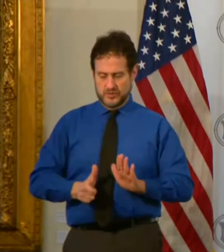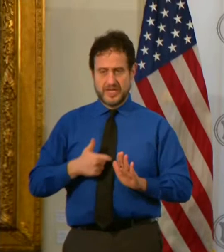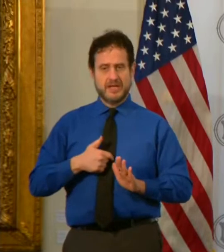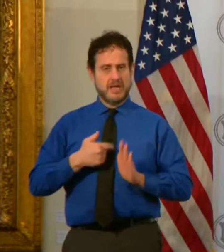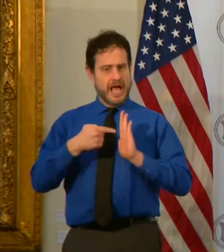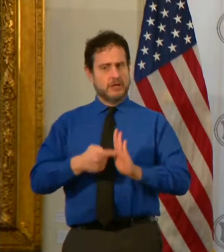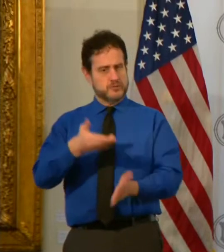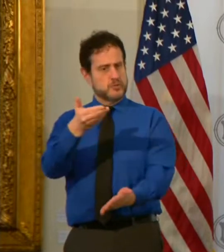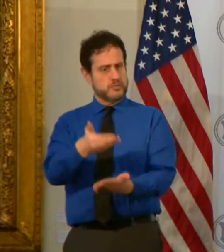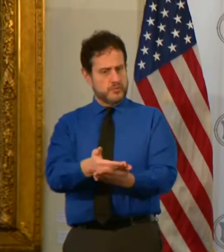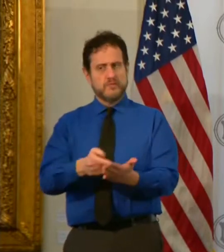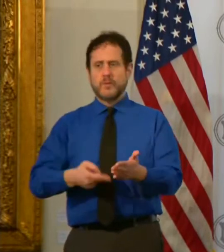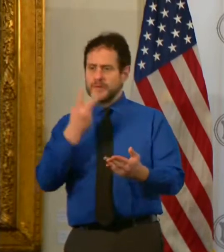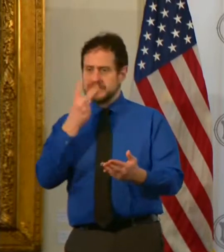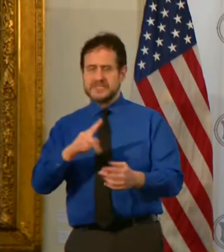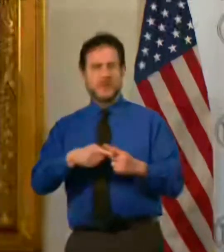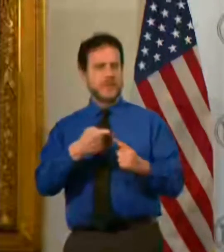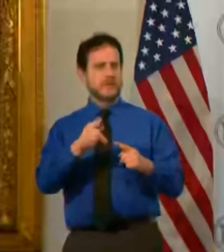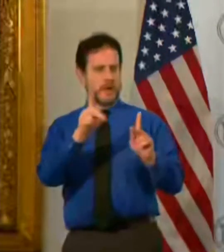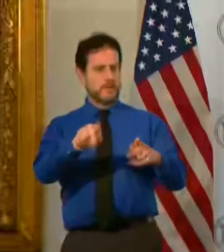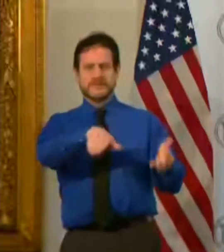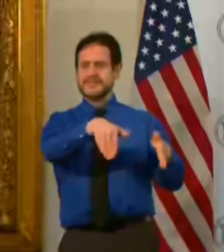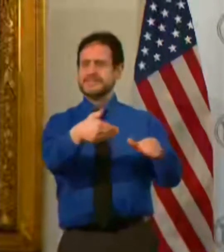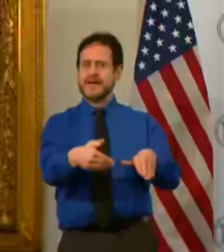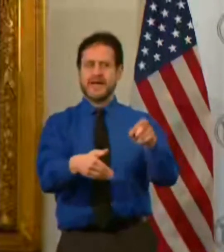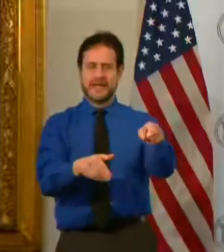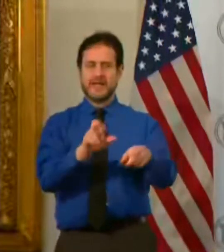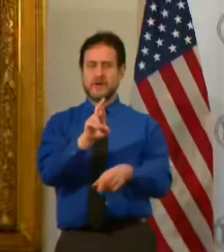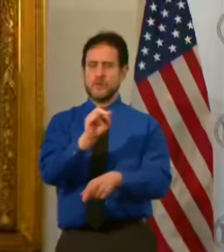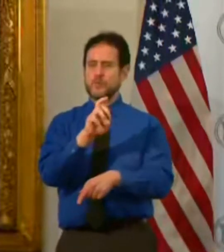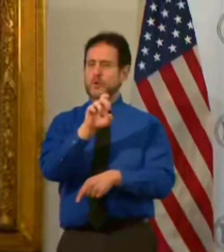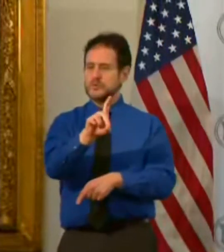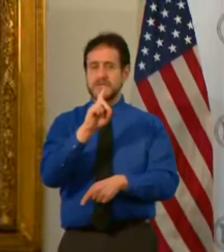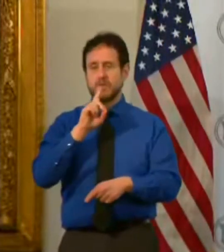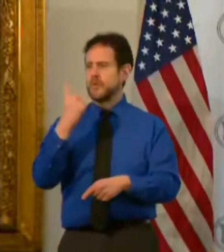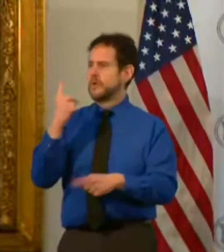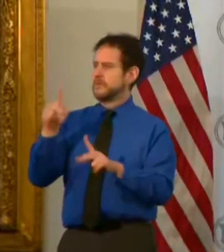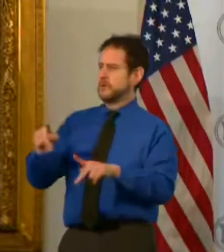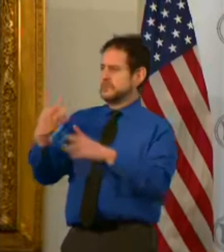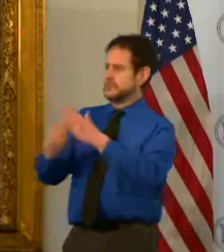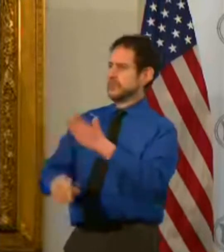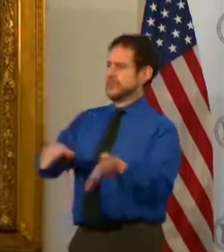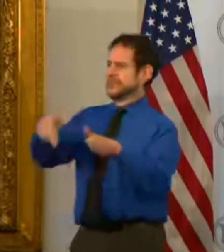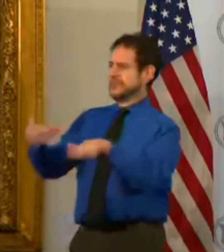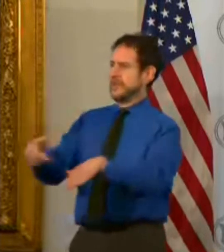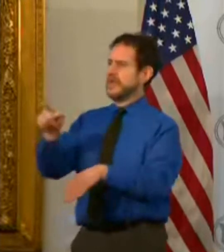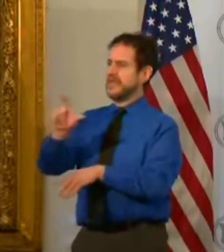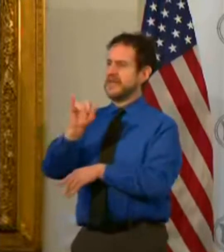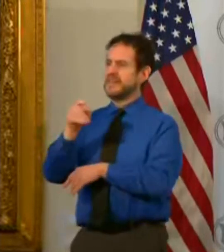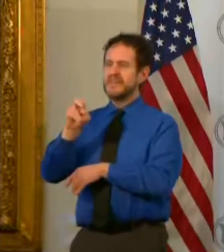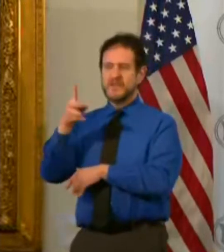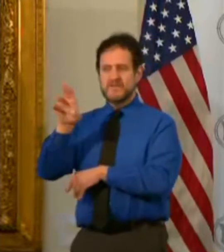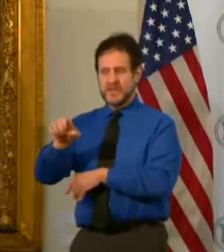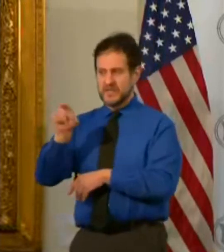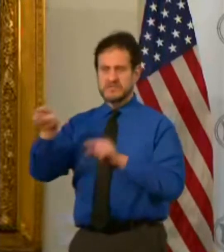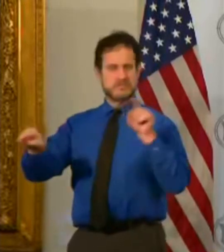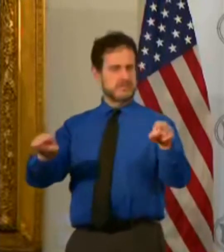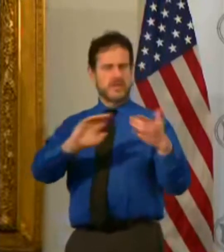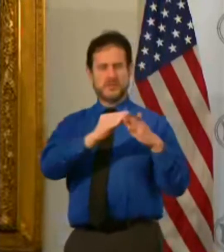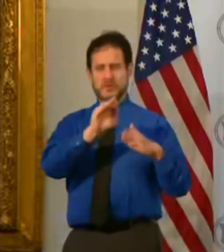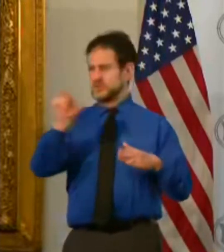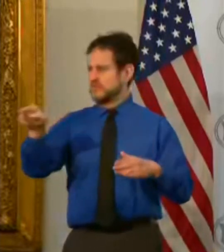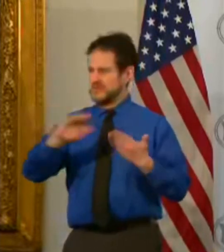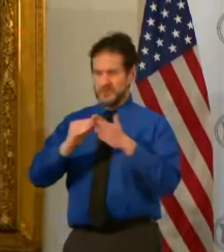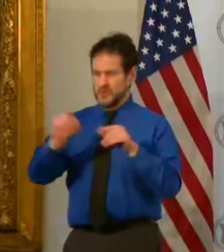Roseland, when you see someone dying in Little Village, when you feel like those communities are so far